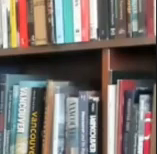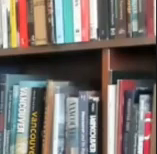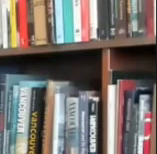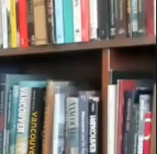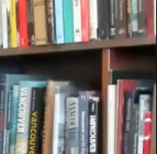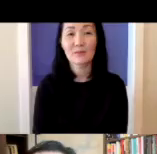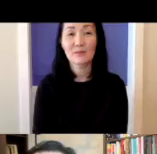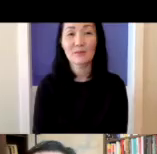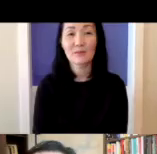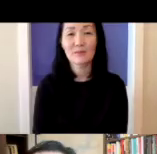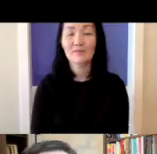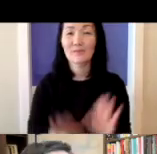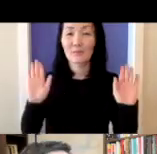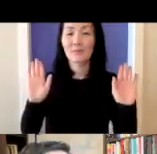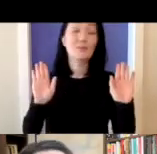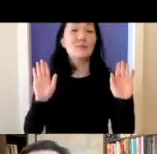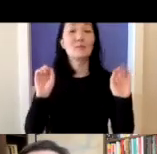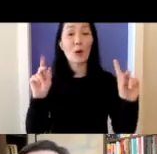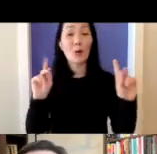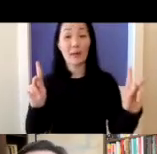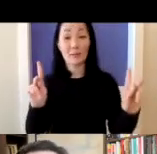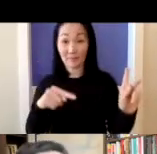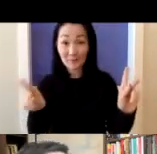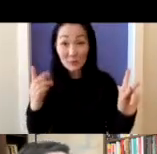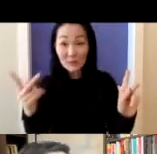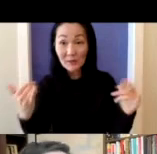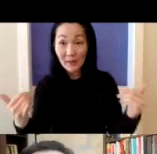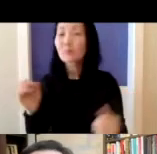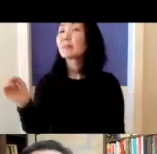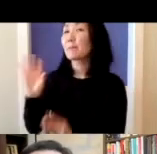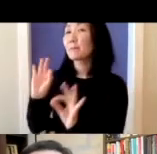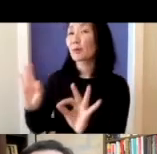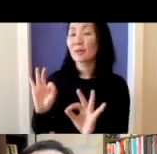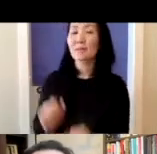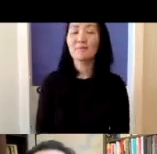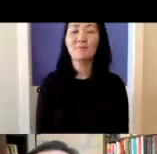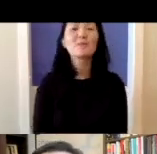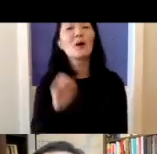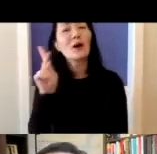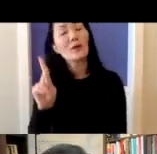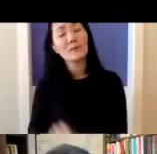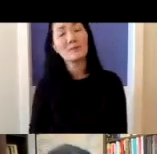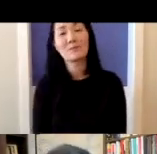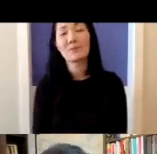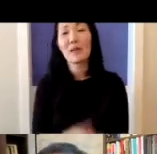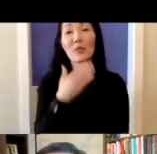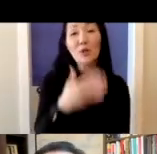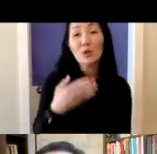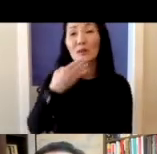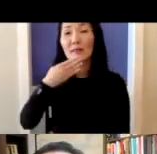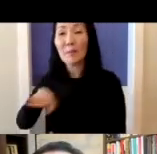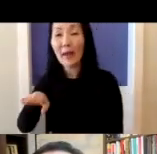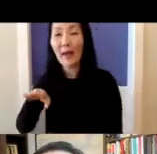Speaking of the good and the bad and the ugly. Okay, here we go. How's that? Perfect. We can see it. All right. Excellent. The good and the bad and the ugly.